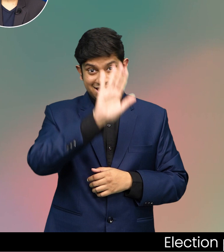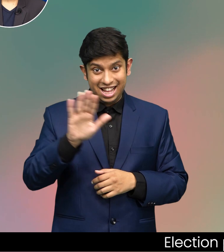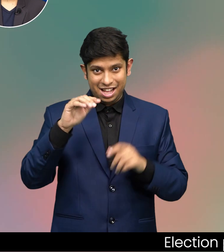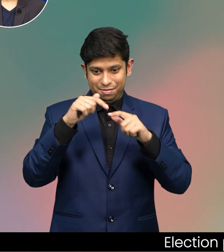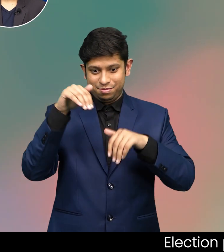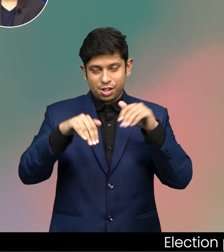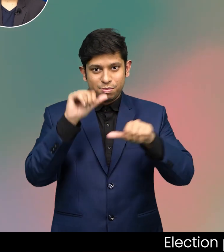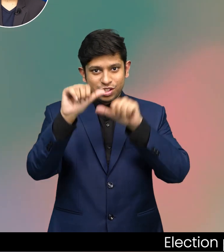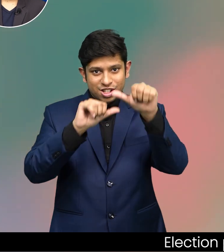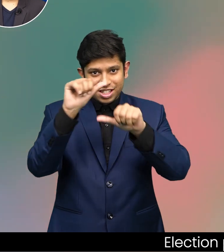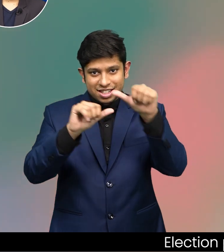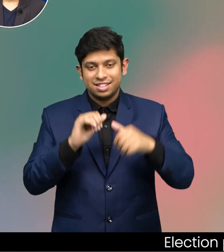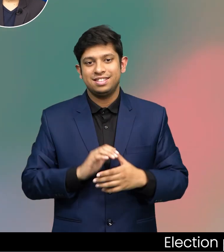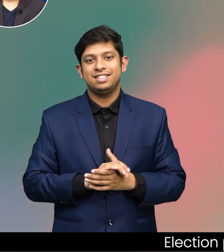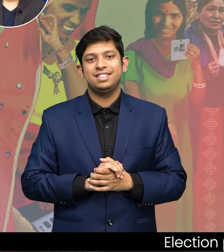Election process in India.